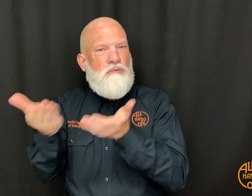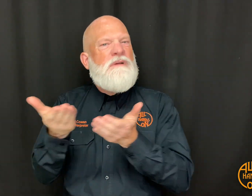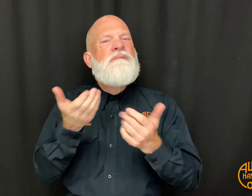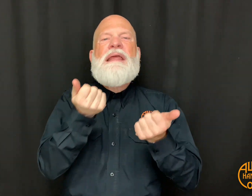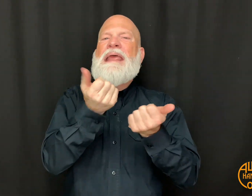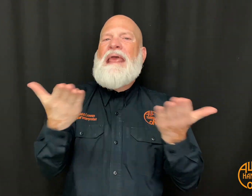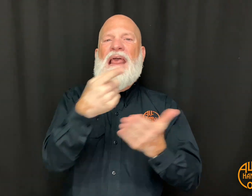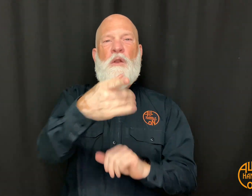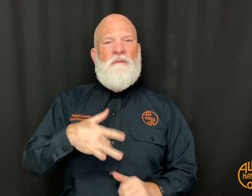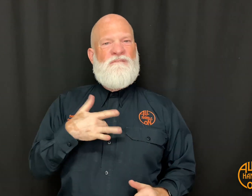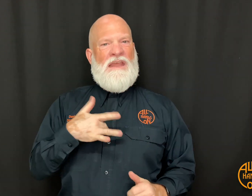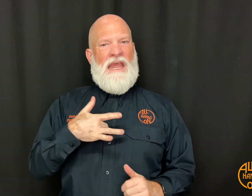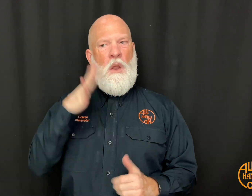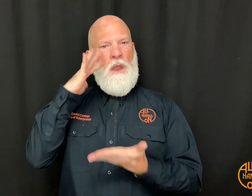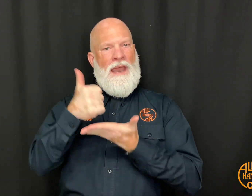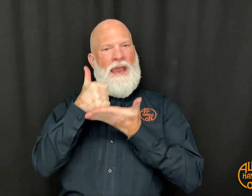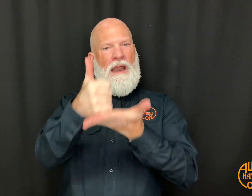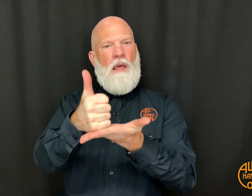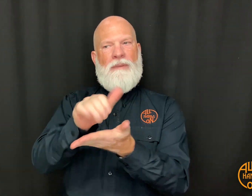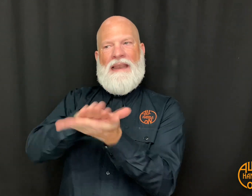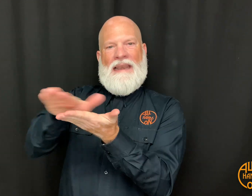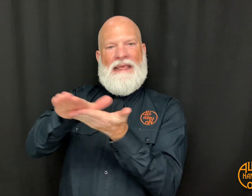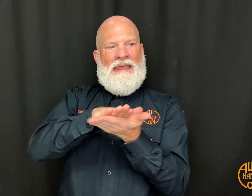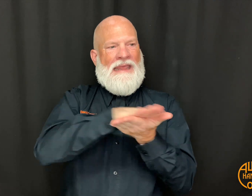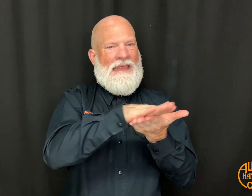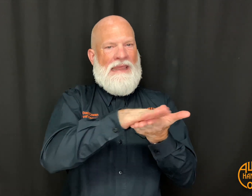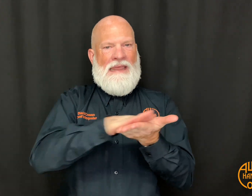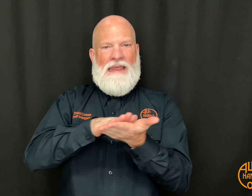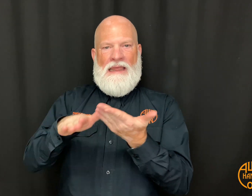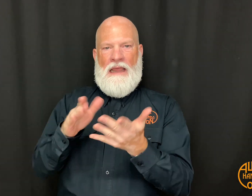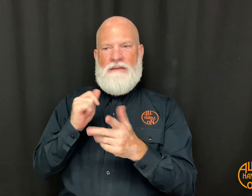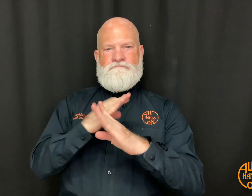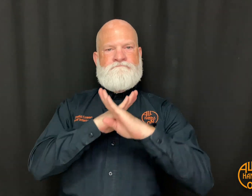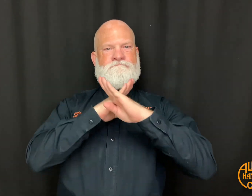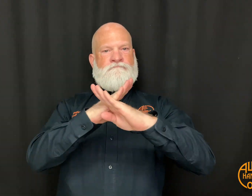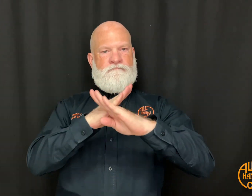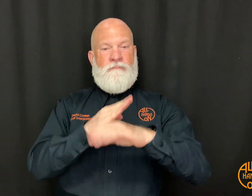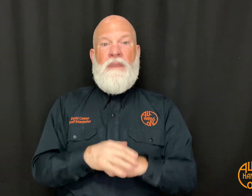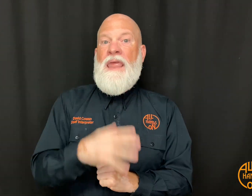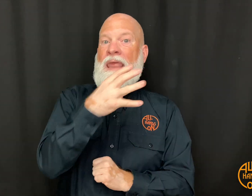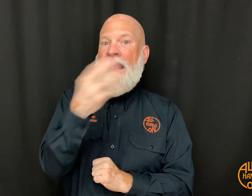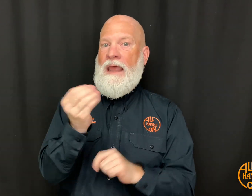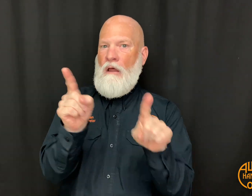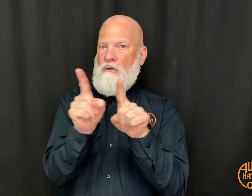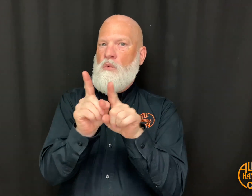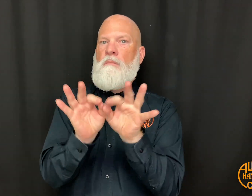These things will help you clean your area and help protect you from COVID-19. The wearing of a mask